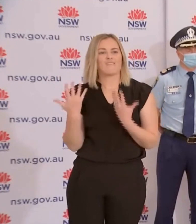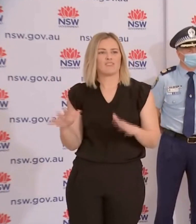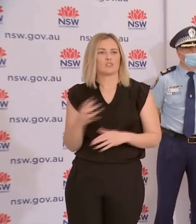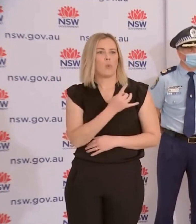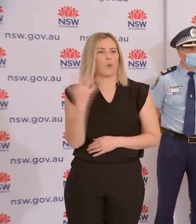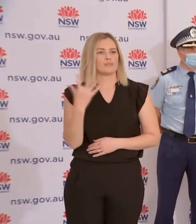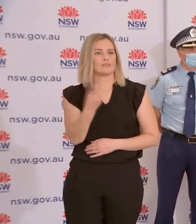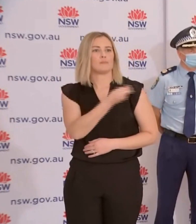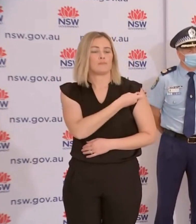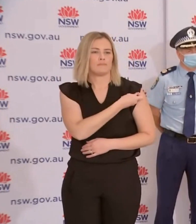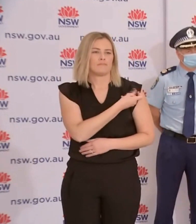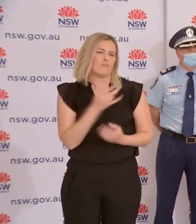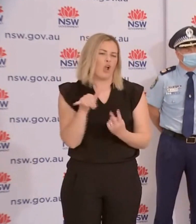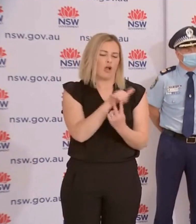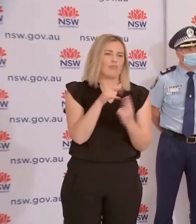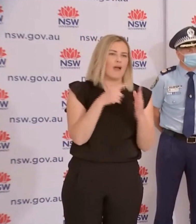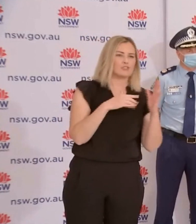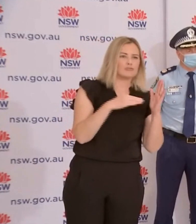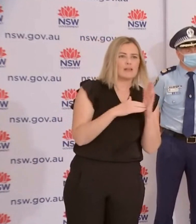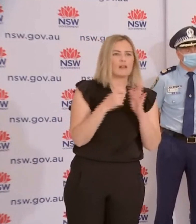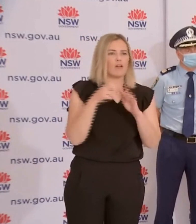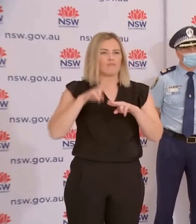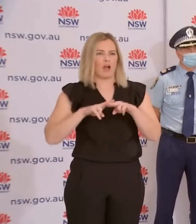dose of either AstraZeneca or Pfizer.